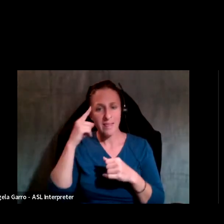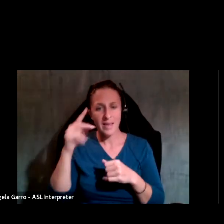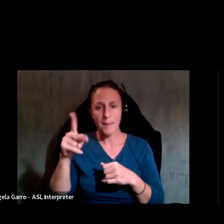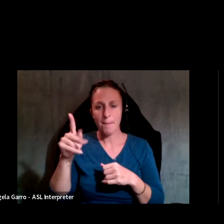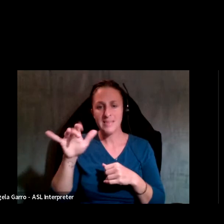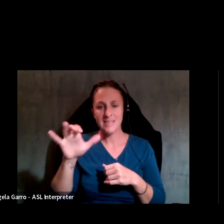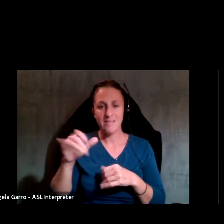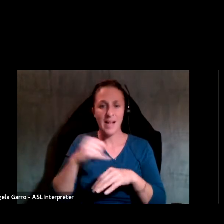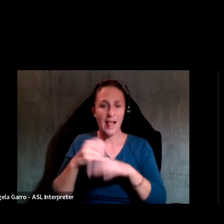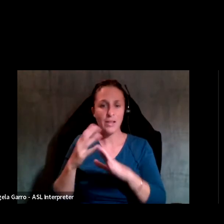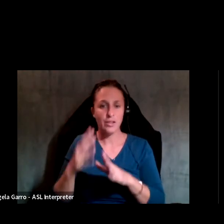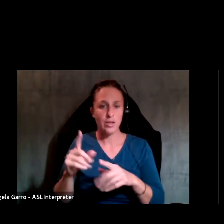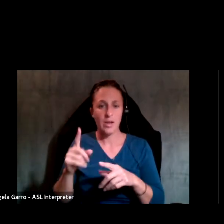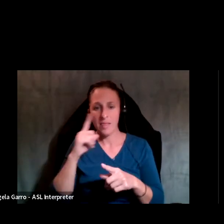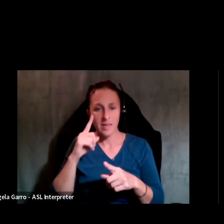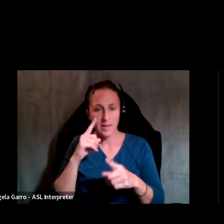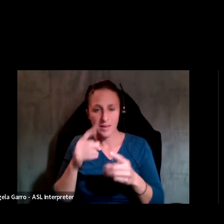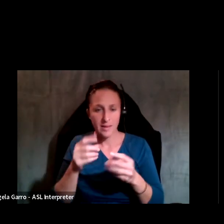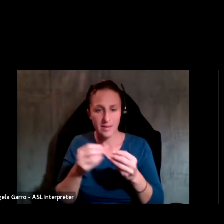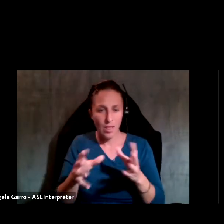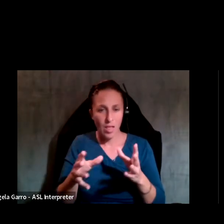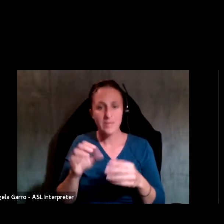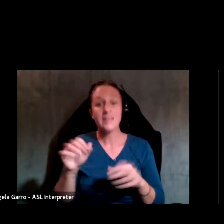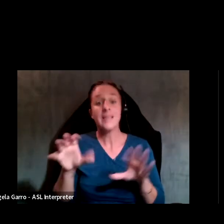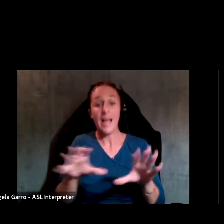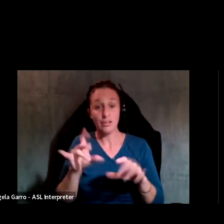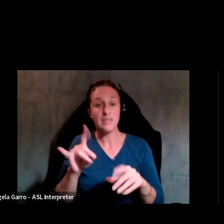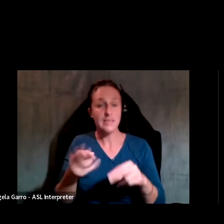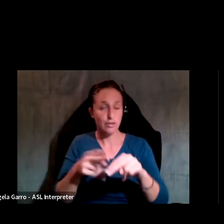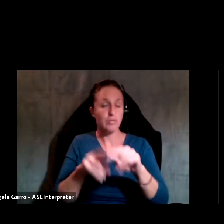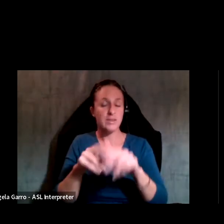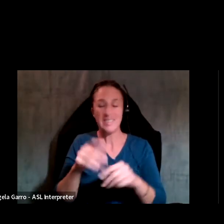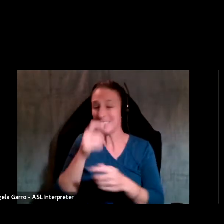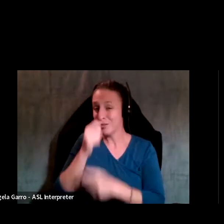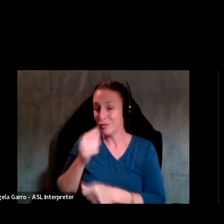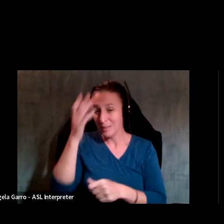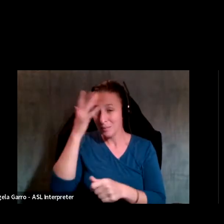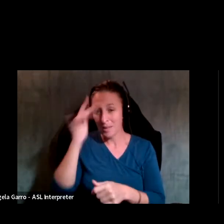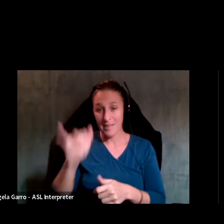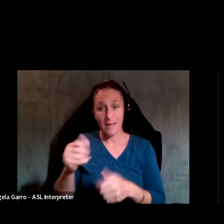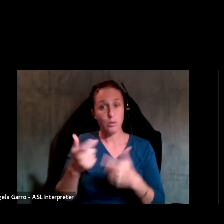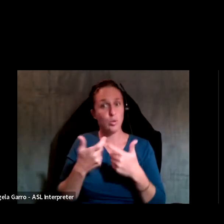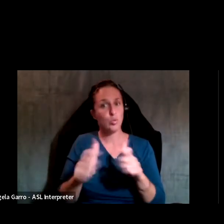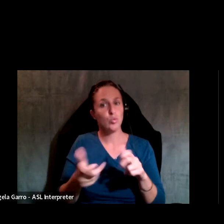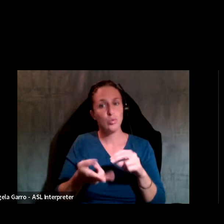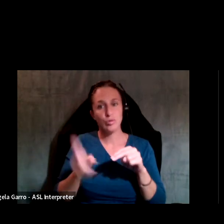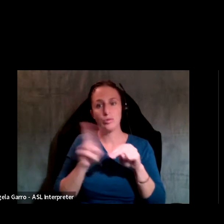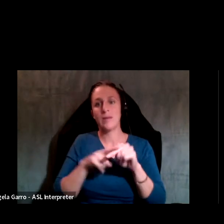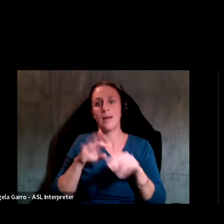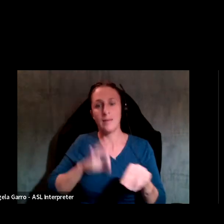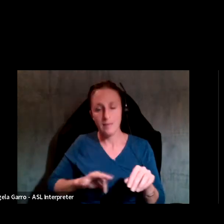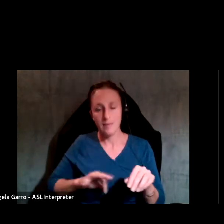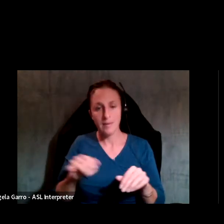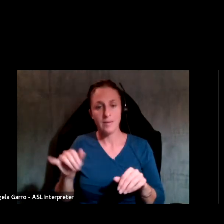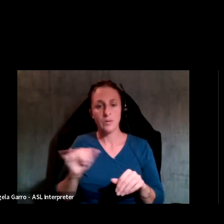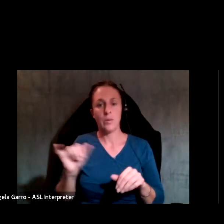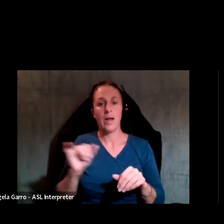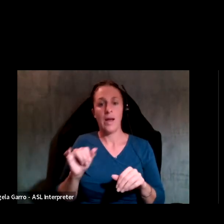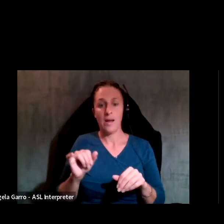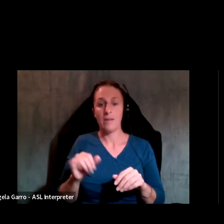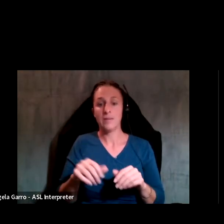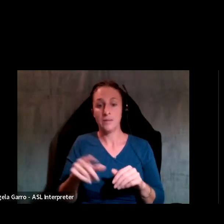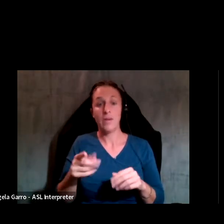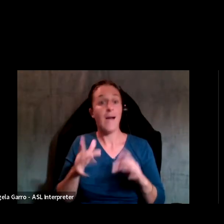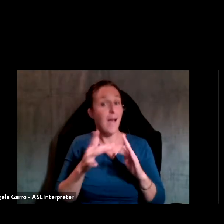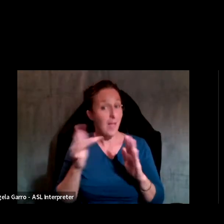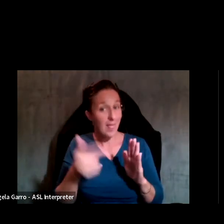in the number got lost, and they actually did increase as well. And it's interesting because that was a huge gain as well. Yeah. So and it's a small there is some cohort as well. highlights. Yeah. There